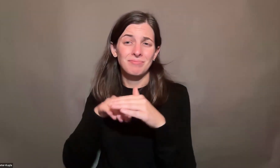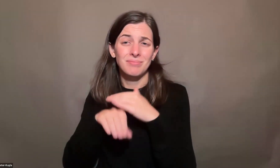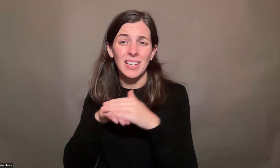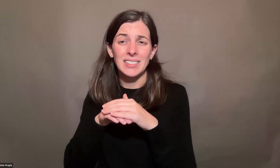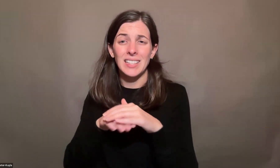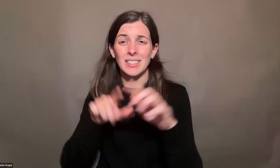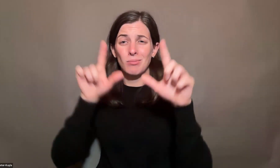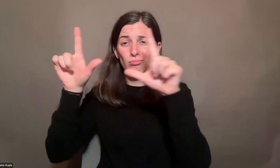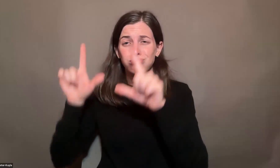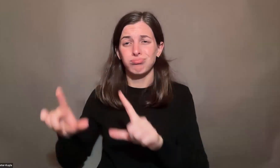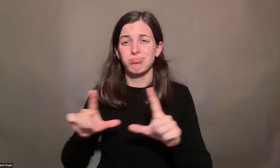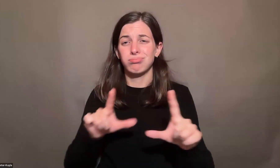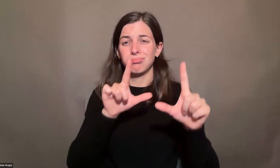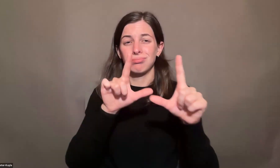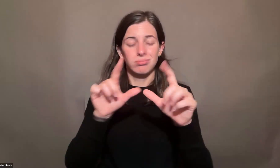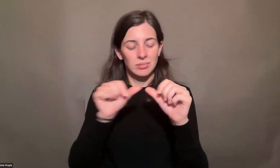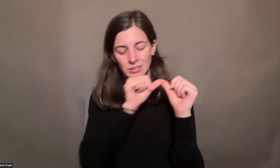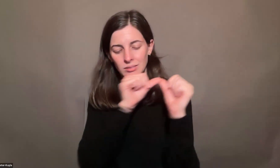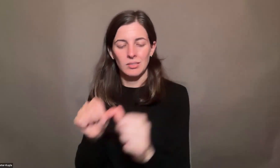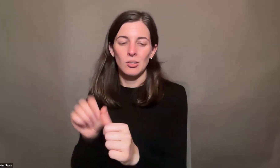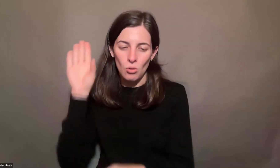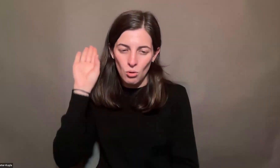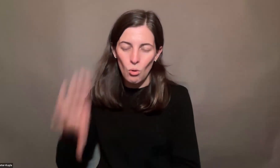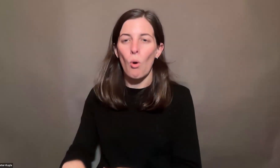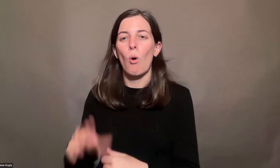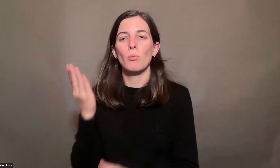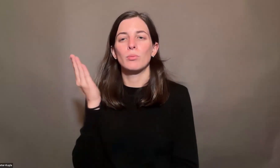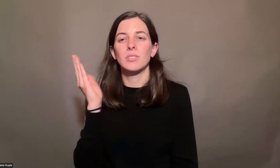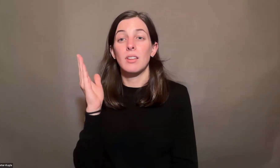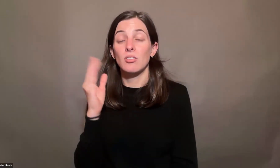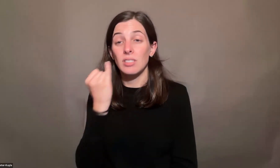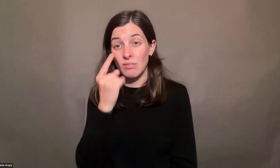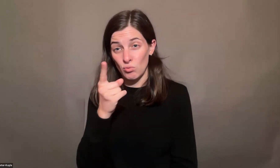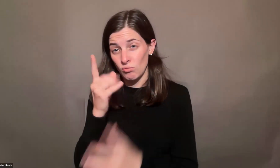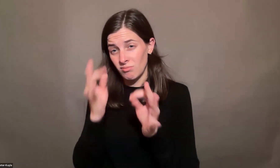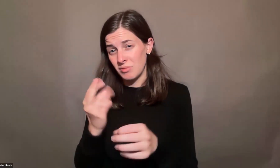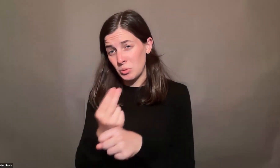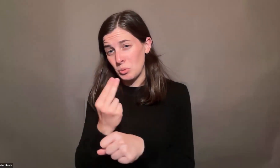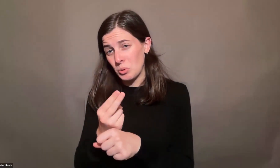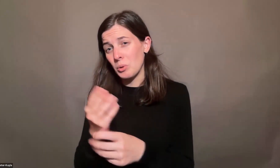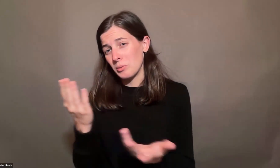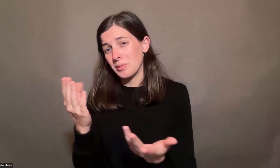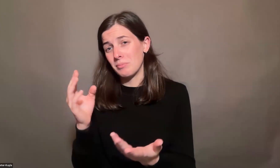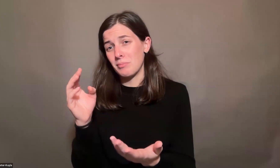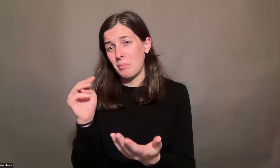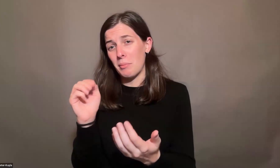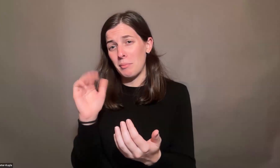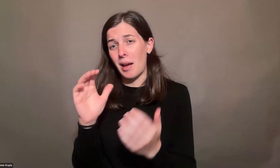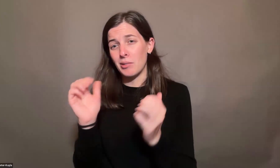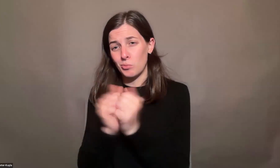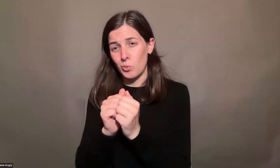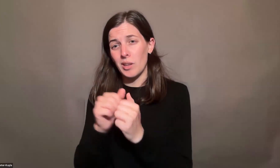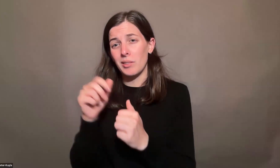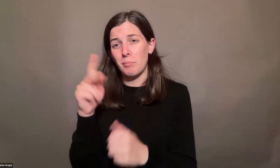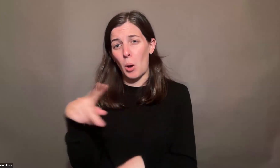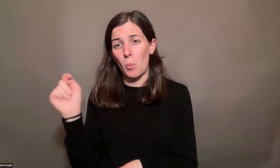your presentation. If you're using Microsoft PowerPoint, you can view the slide master under the View tab, but